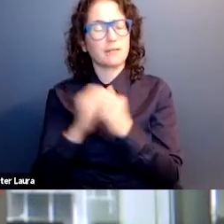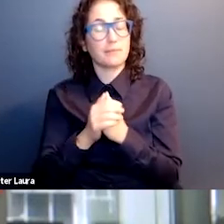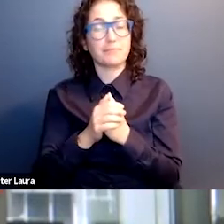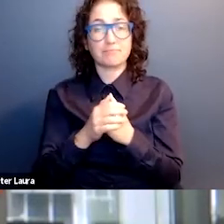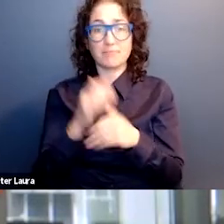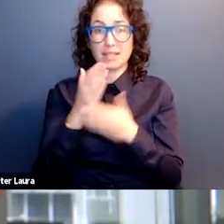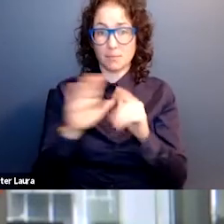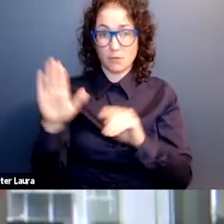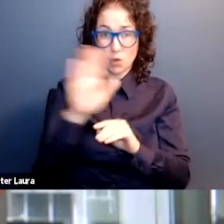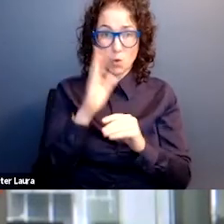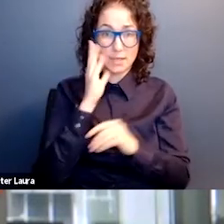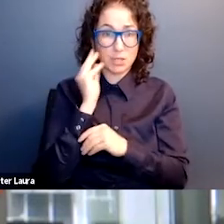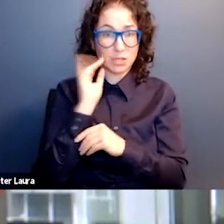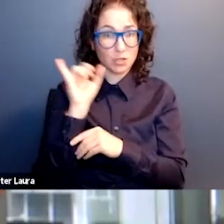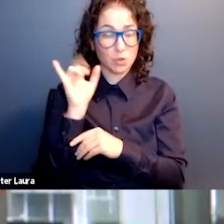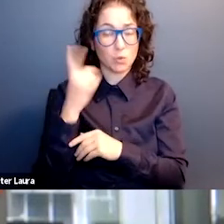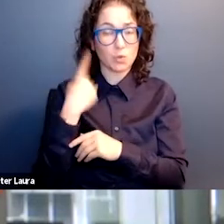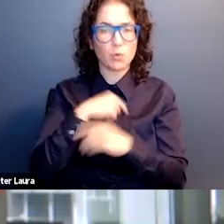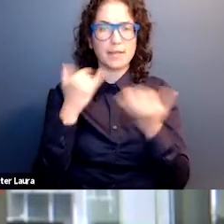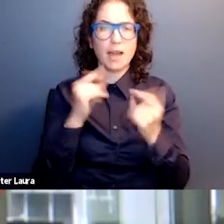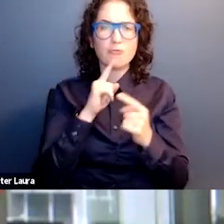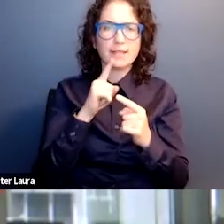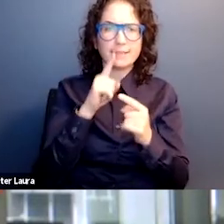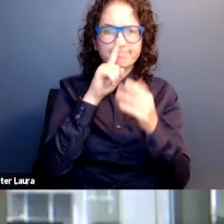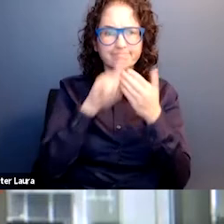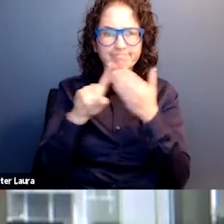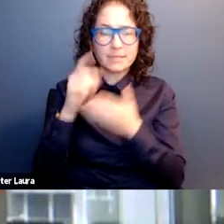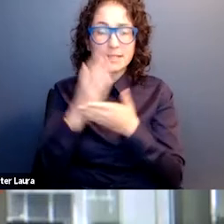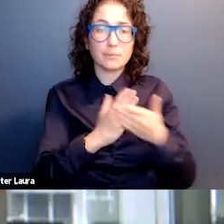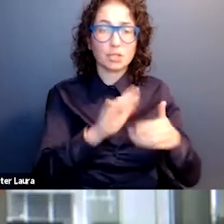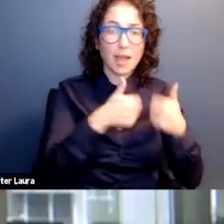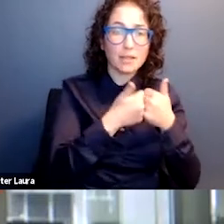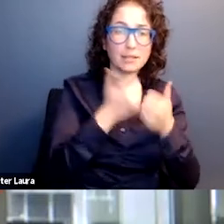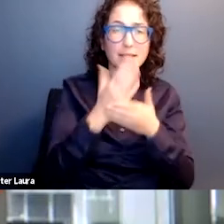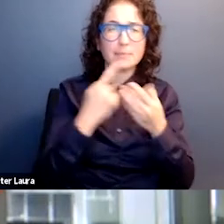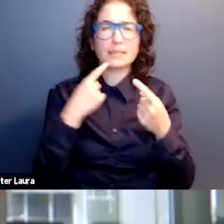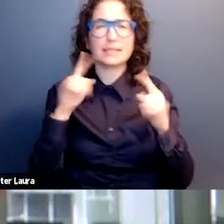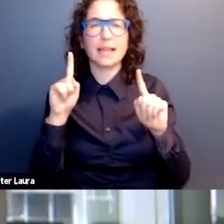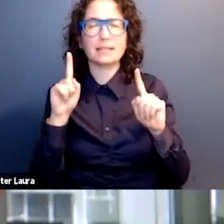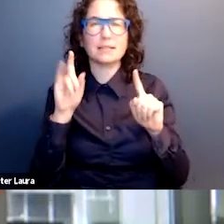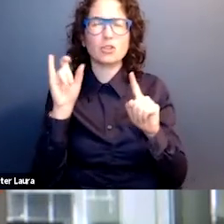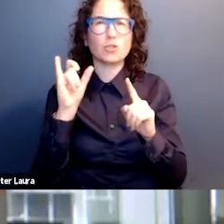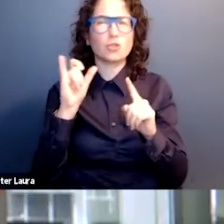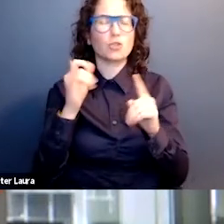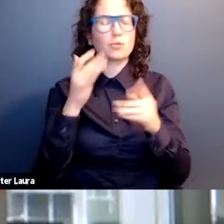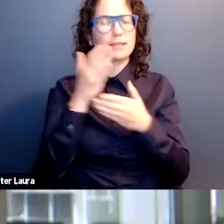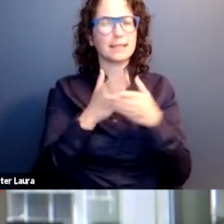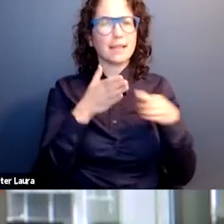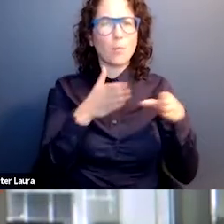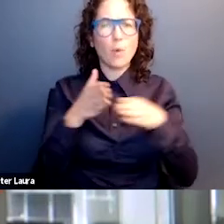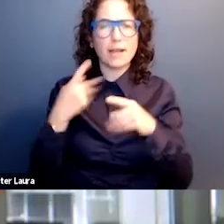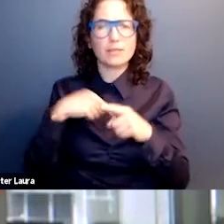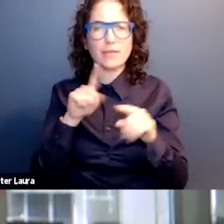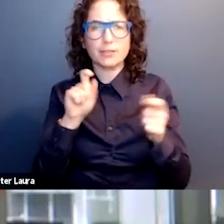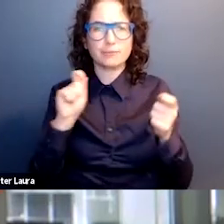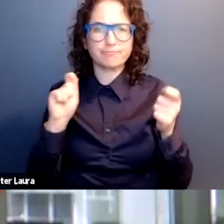own experiences as we kind of look into some challenges, successes, and ways in which we've had to pivot to become more